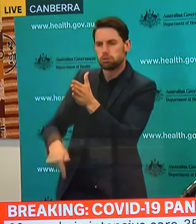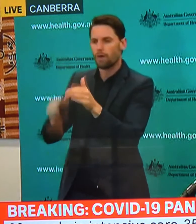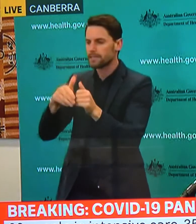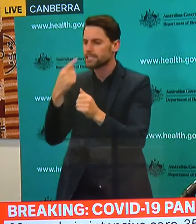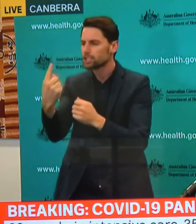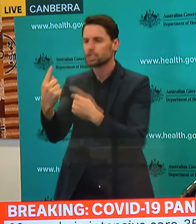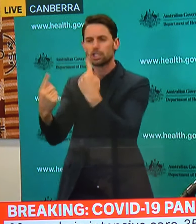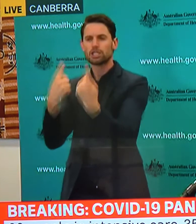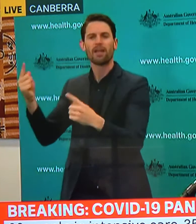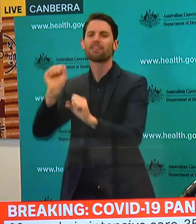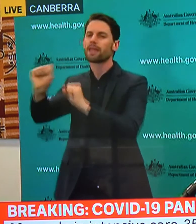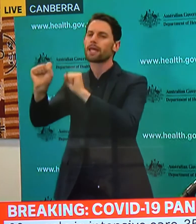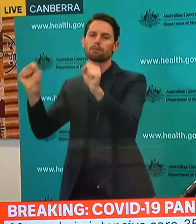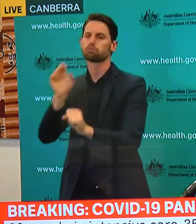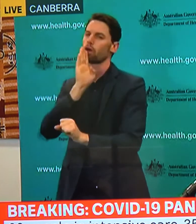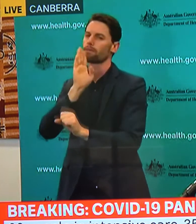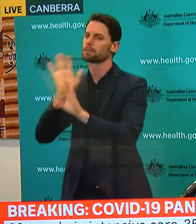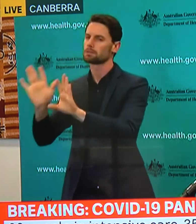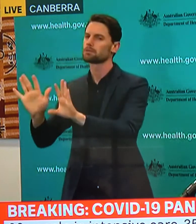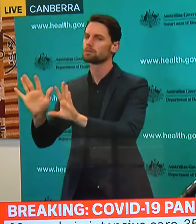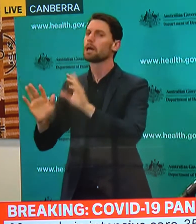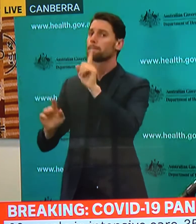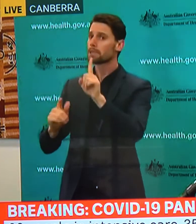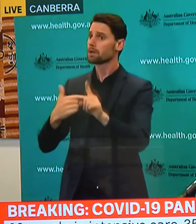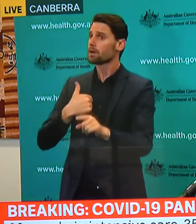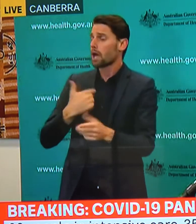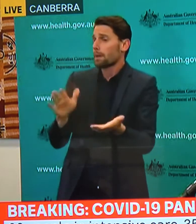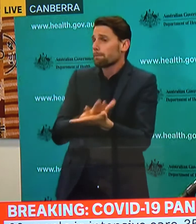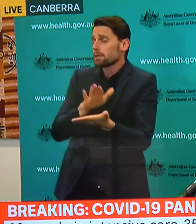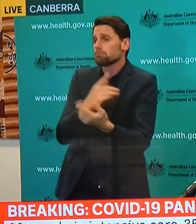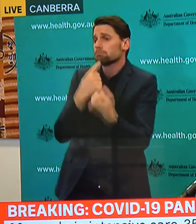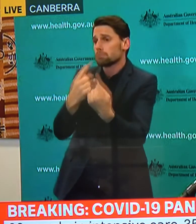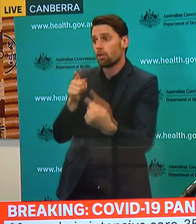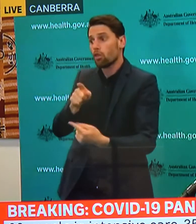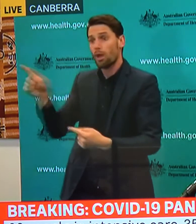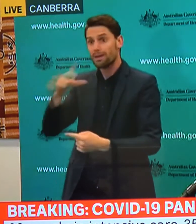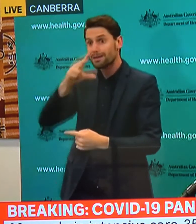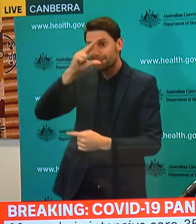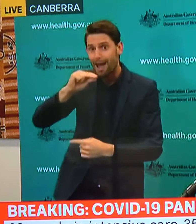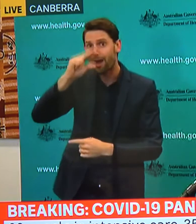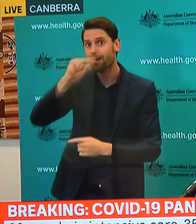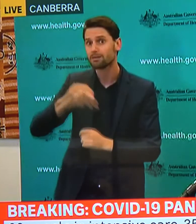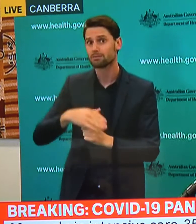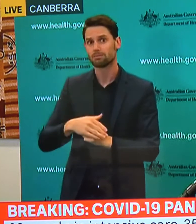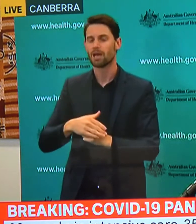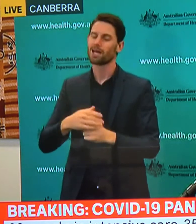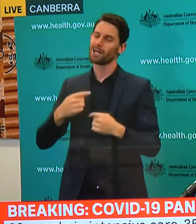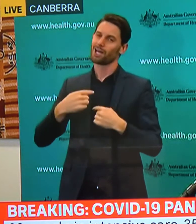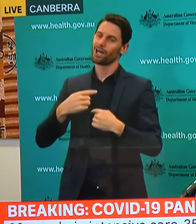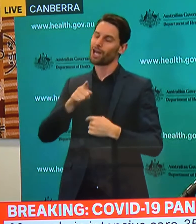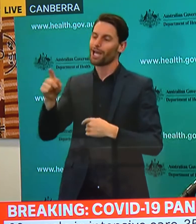specific cases, but I will say this, that those relatively young people, young compared with